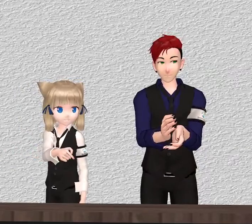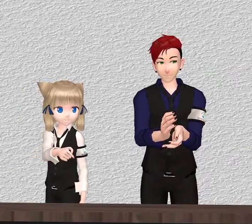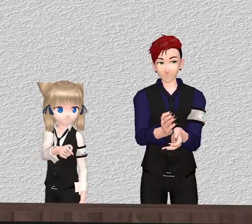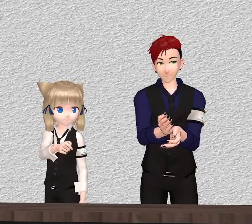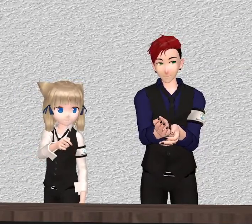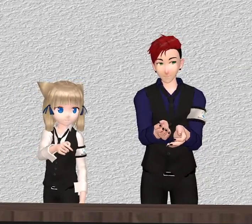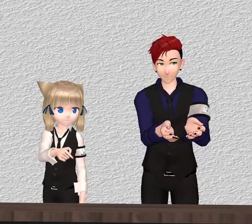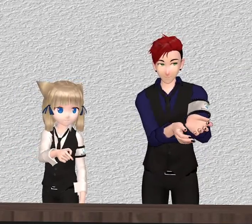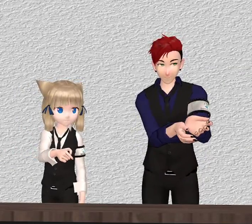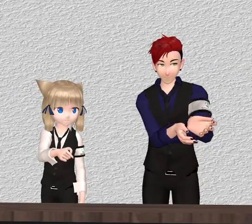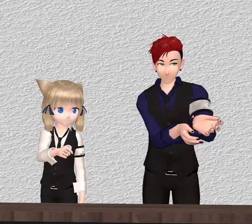Okay.